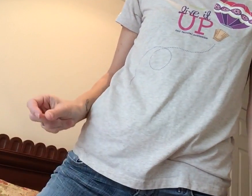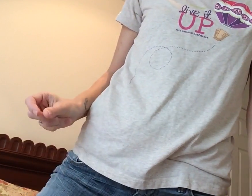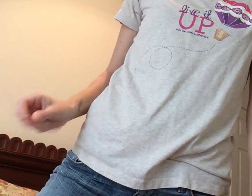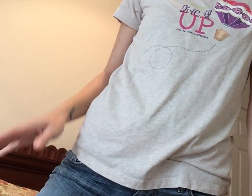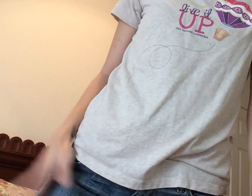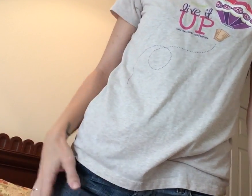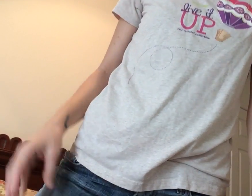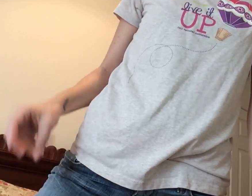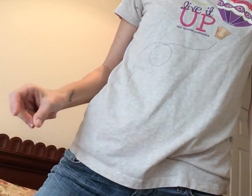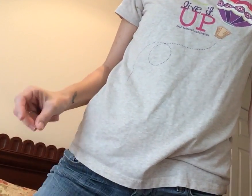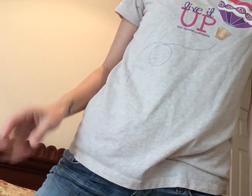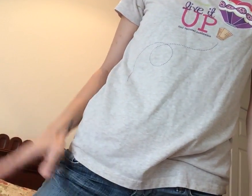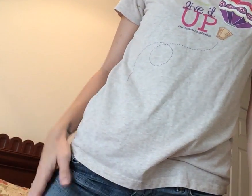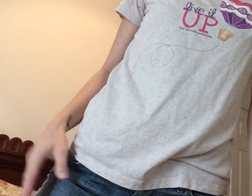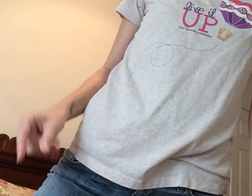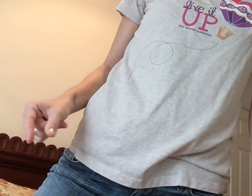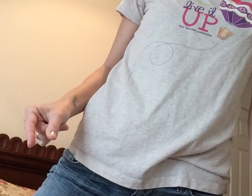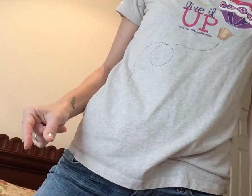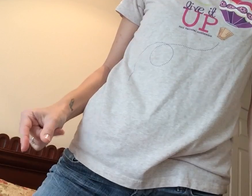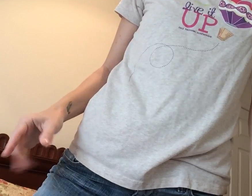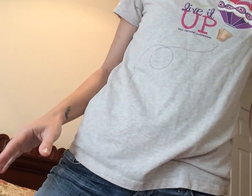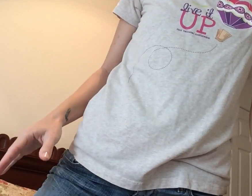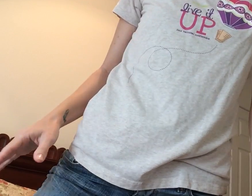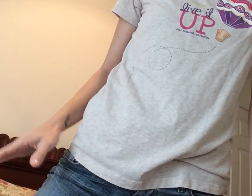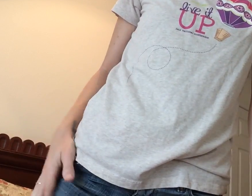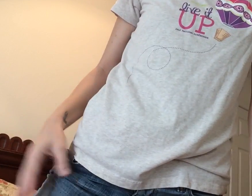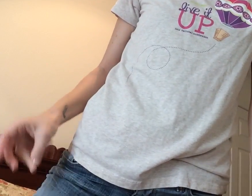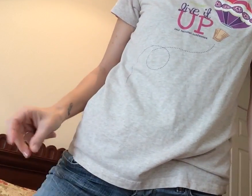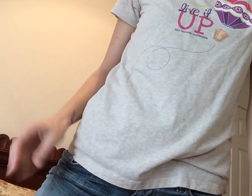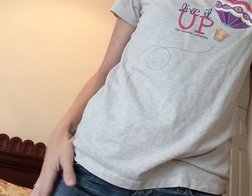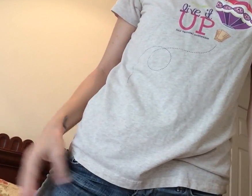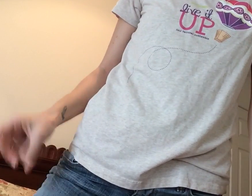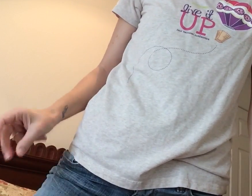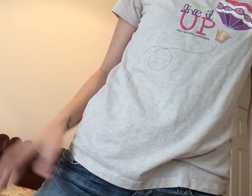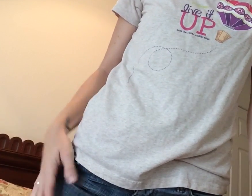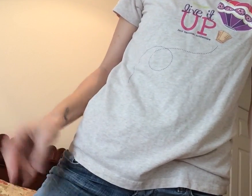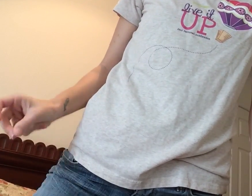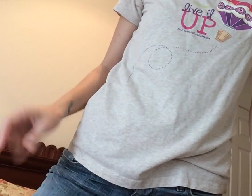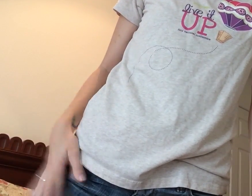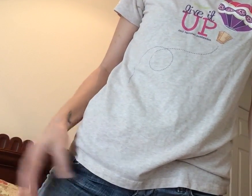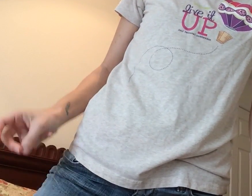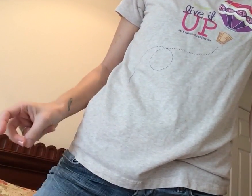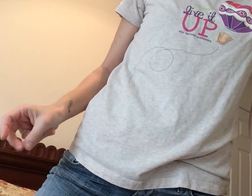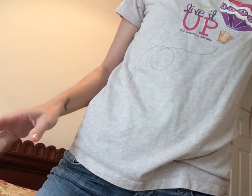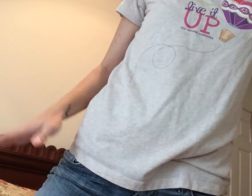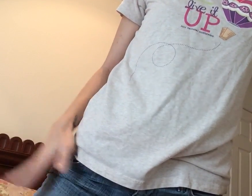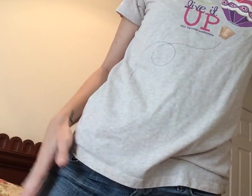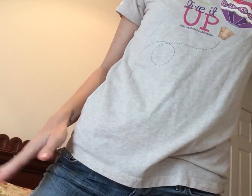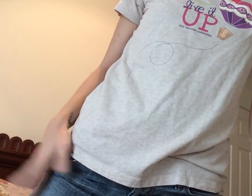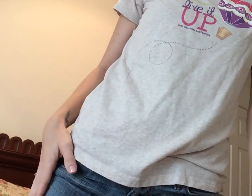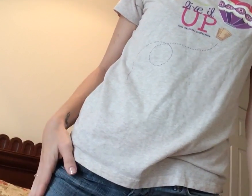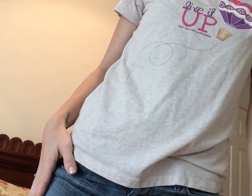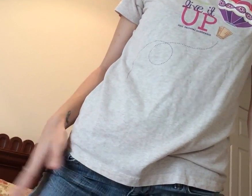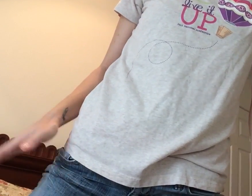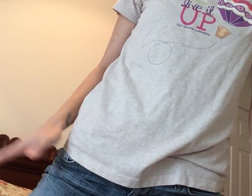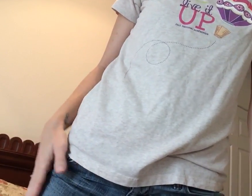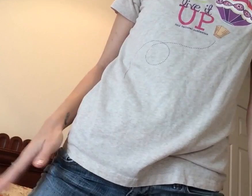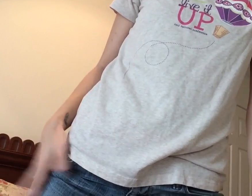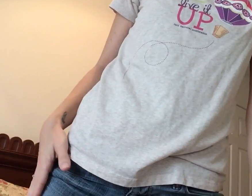snap. Pat and snap or pat to that letter G. That's fine. You can pat and snap for dog or you can pat your leg.